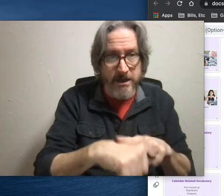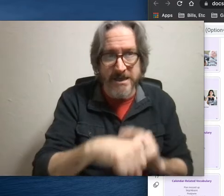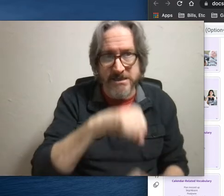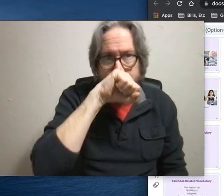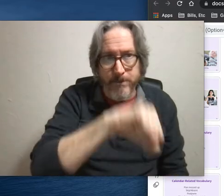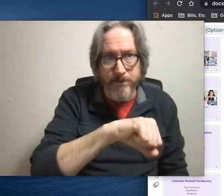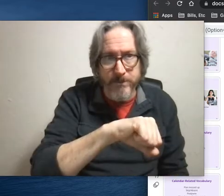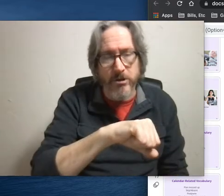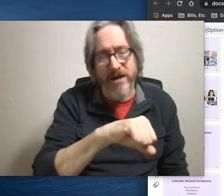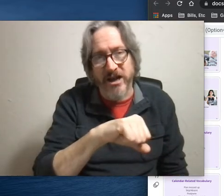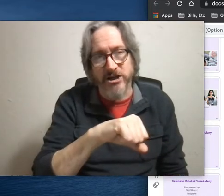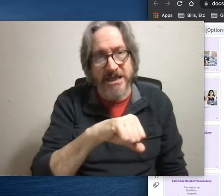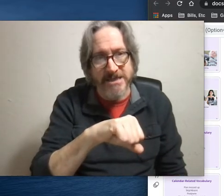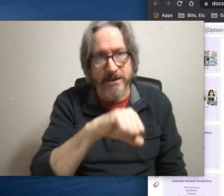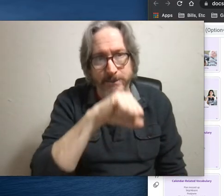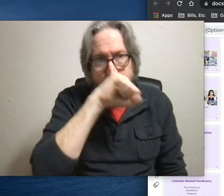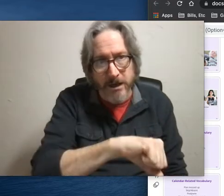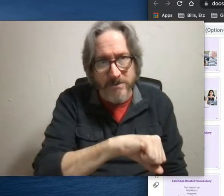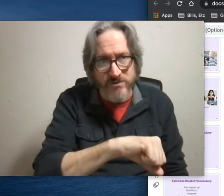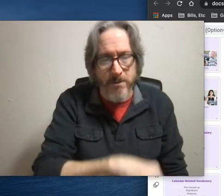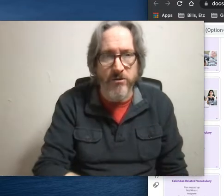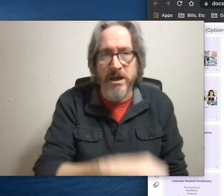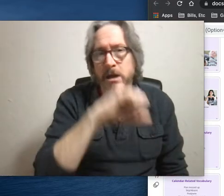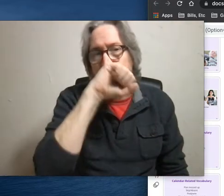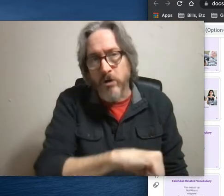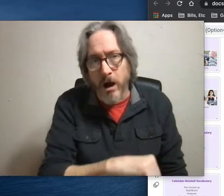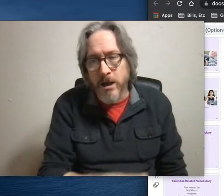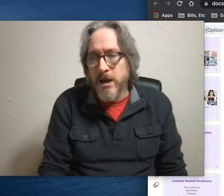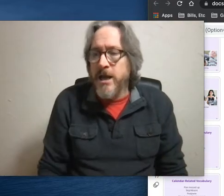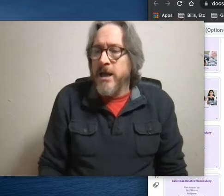literally kiss the, you don't have to actually kiss it, but it comes from the mouth.